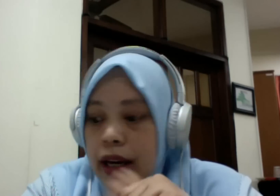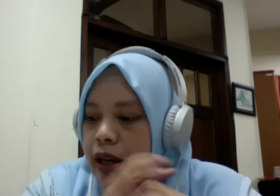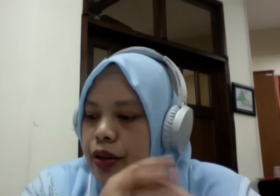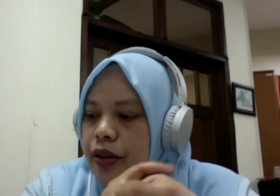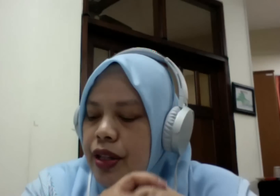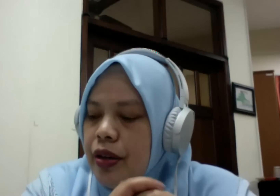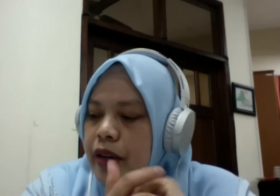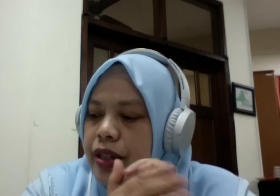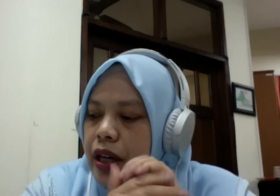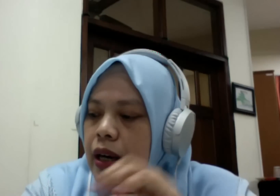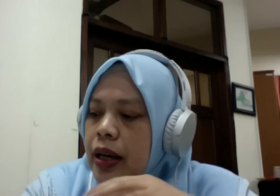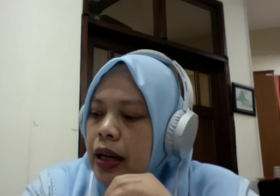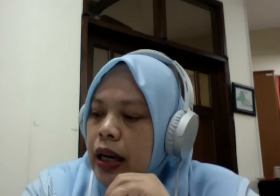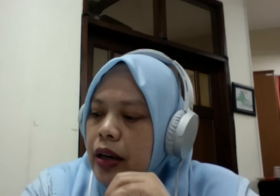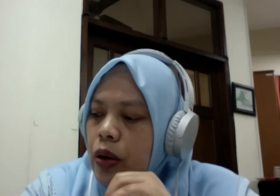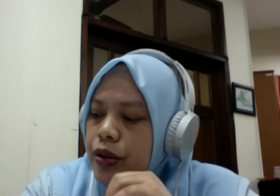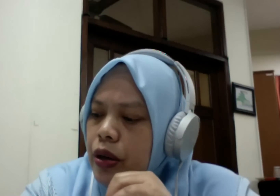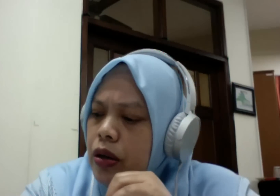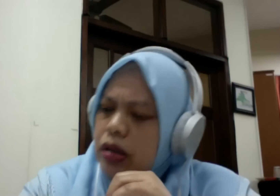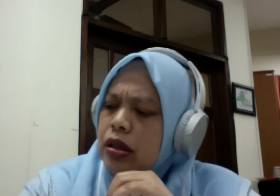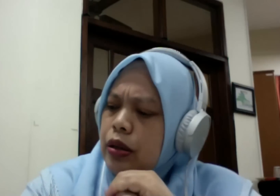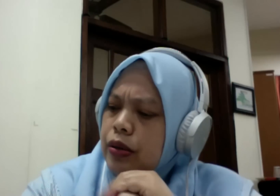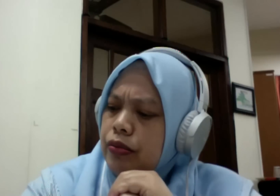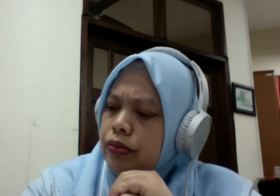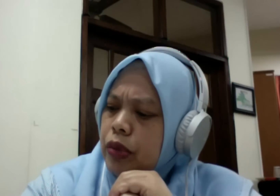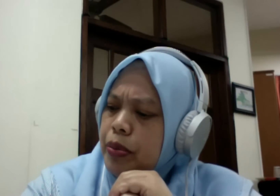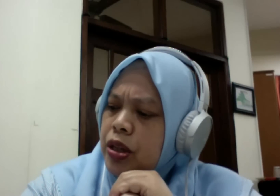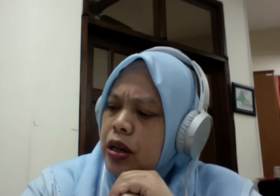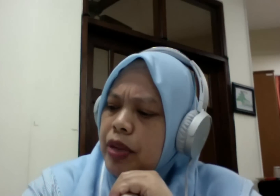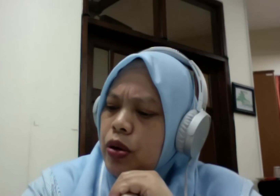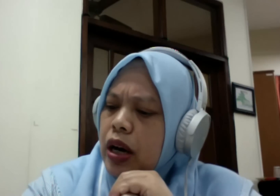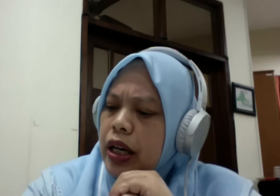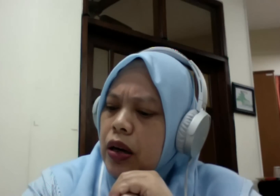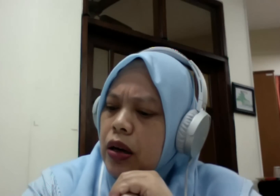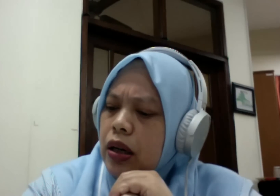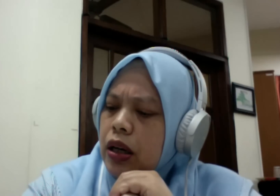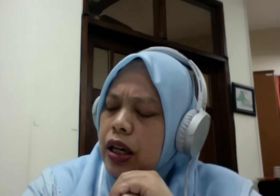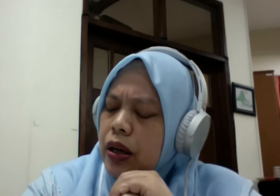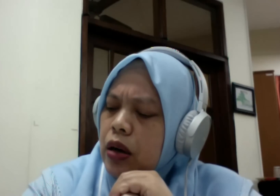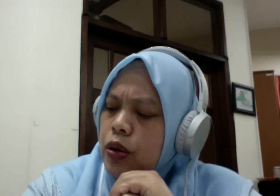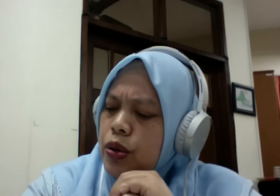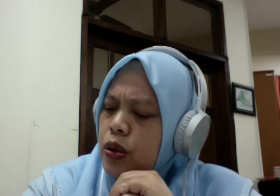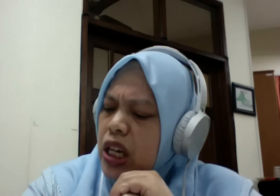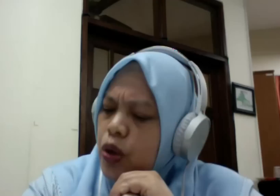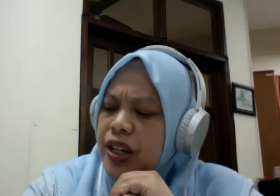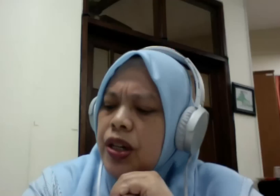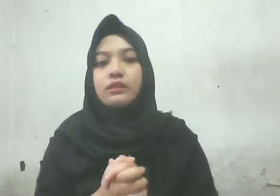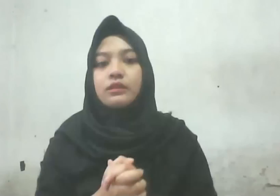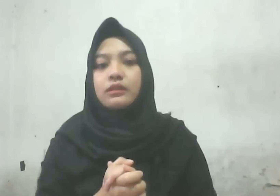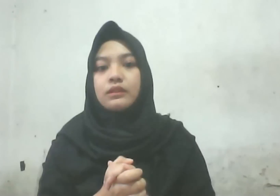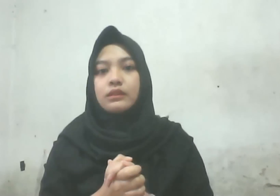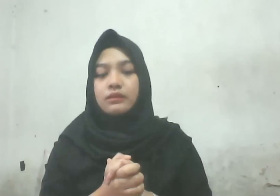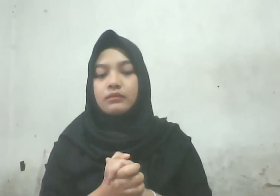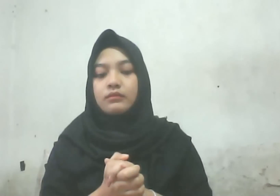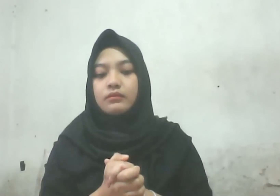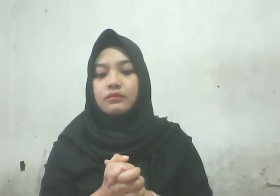Brawijaya, in University of Brawijaya. And also Mr. Slamet Tohari, also Indonesian Chair